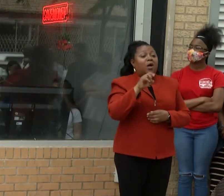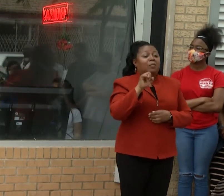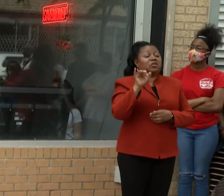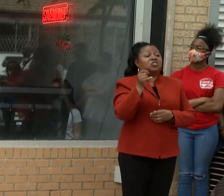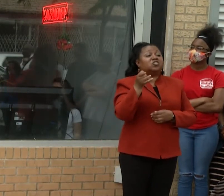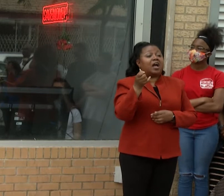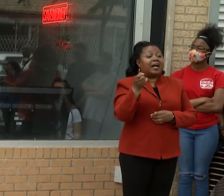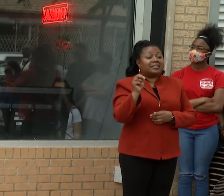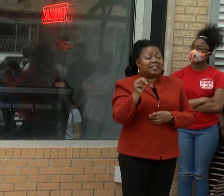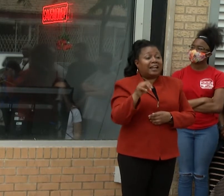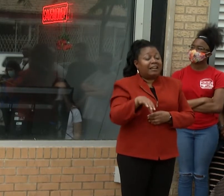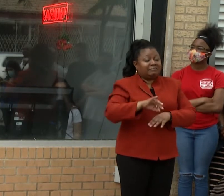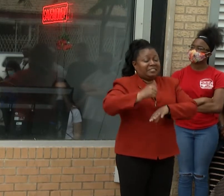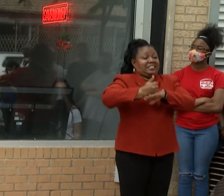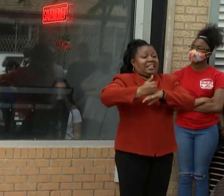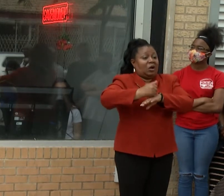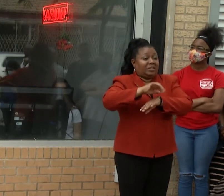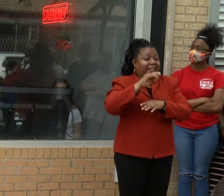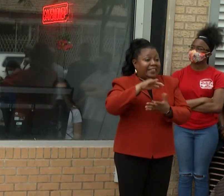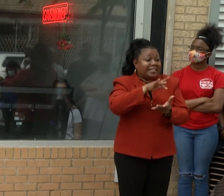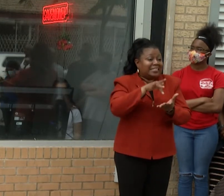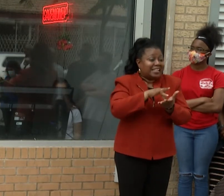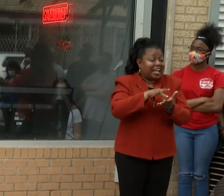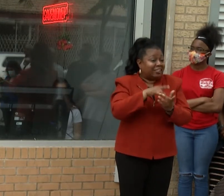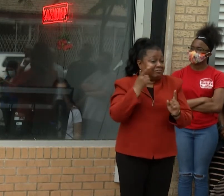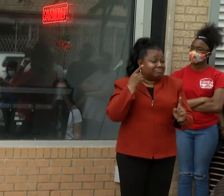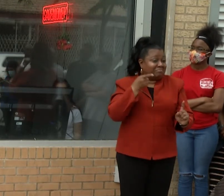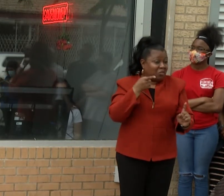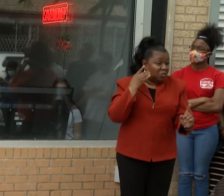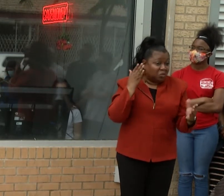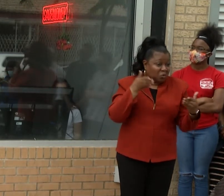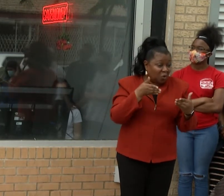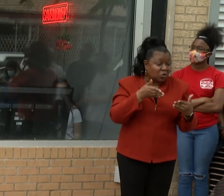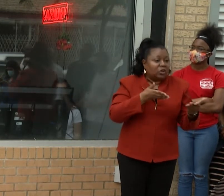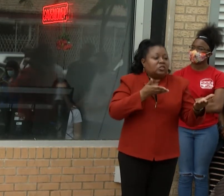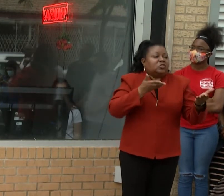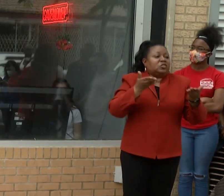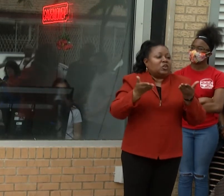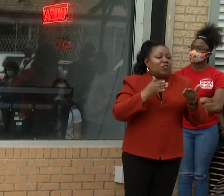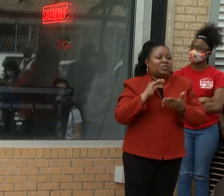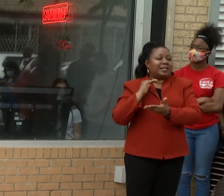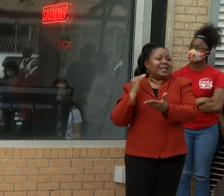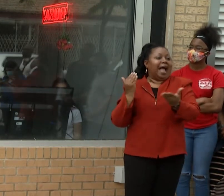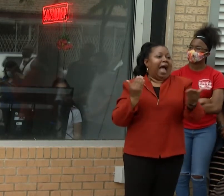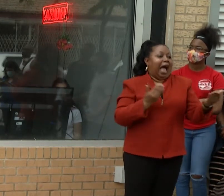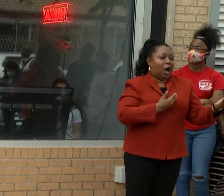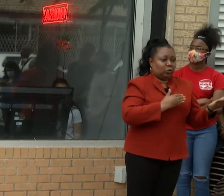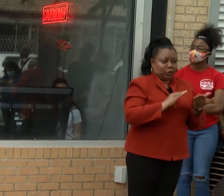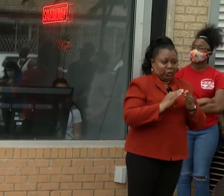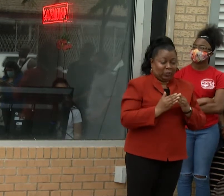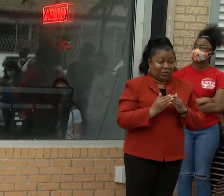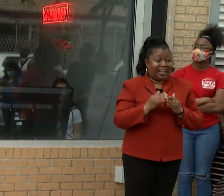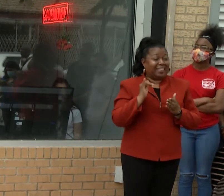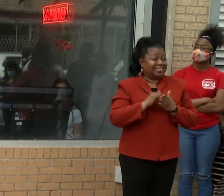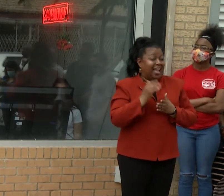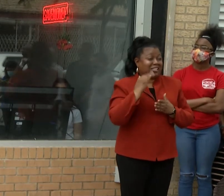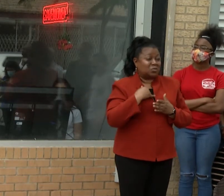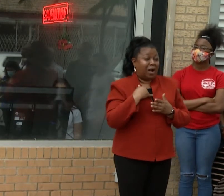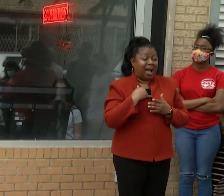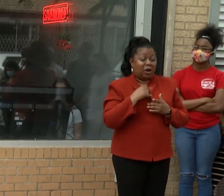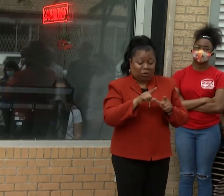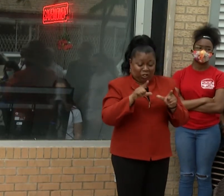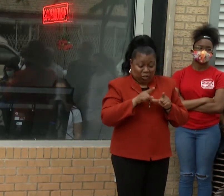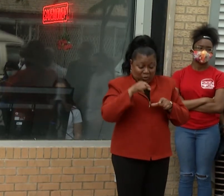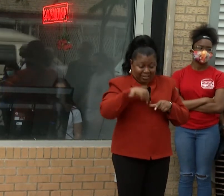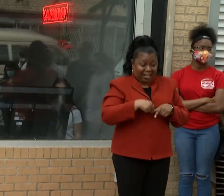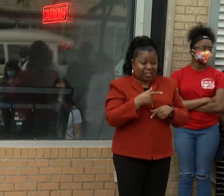the late Dr. Robert L. Johnson, founded the center for the purpose of servicing our community. And that's why we're located